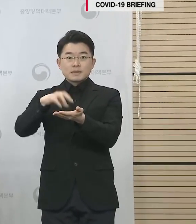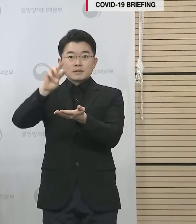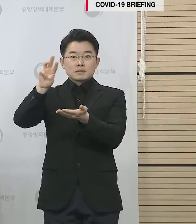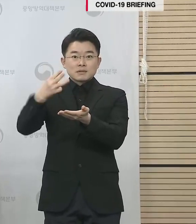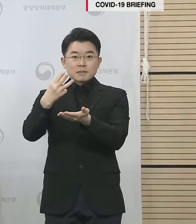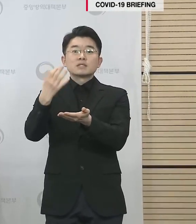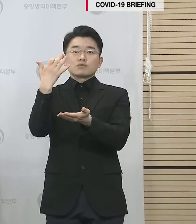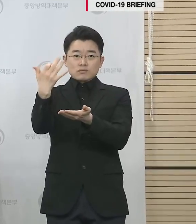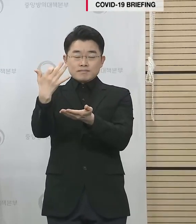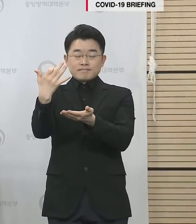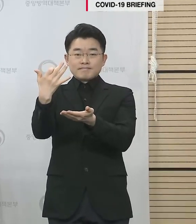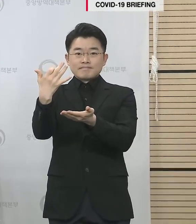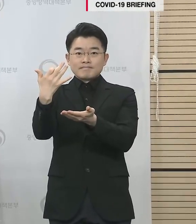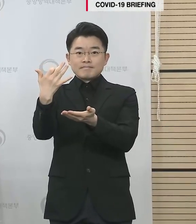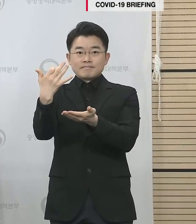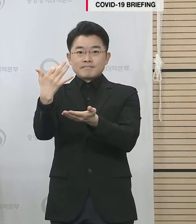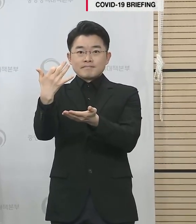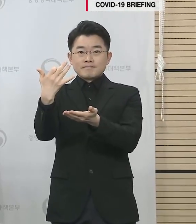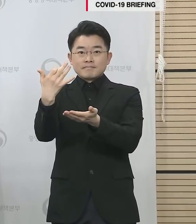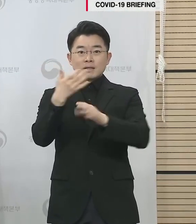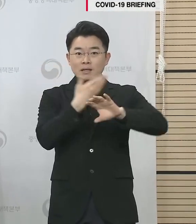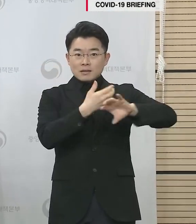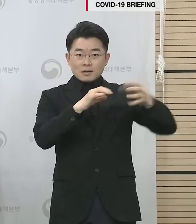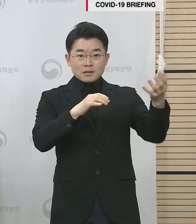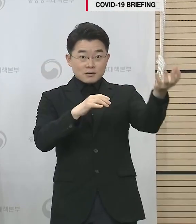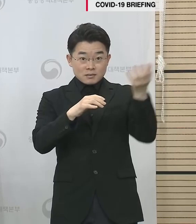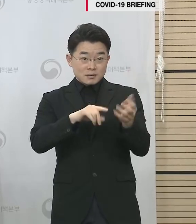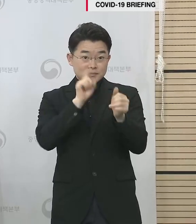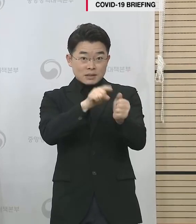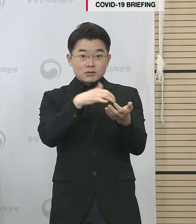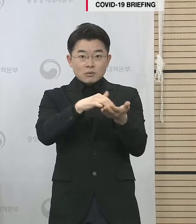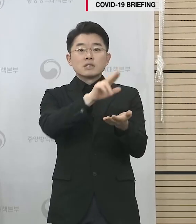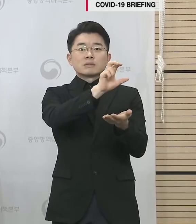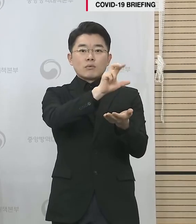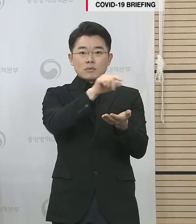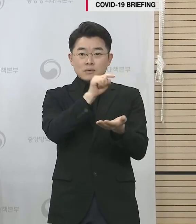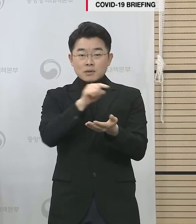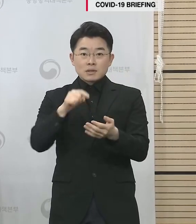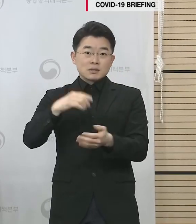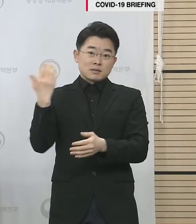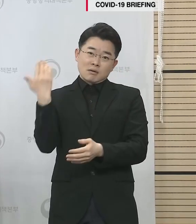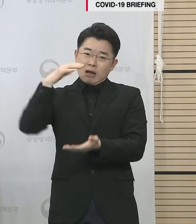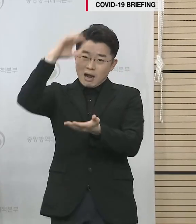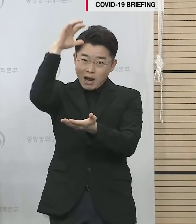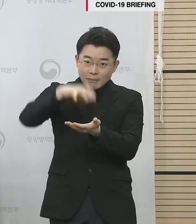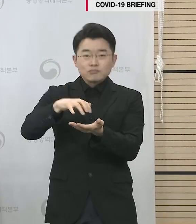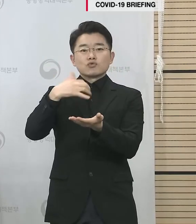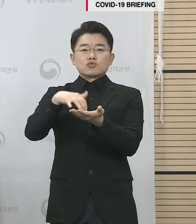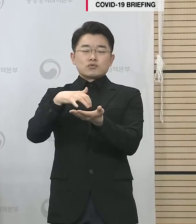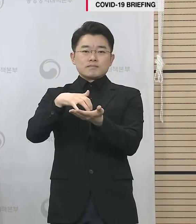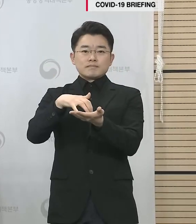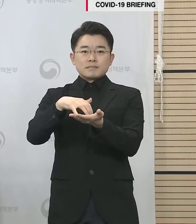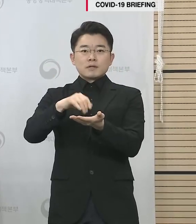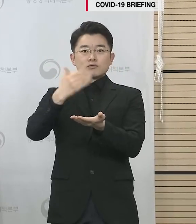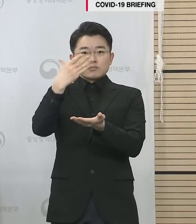of 319 new local infections and 25 new imported cases.